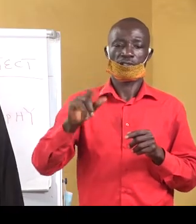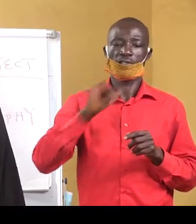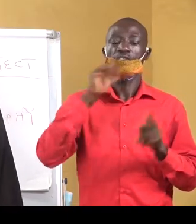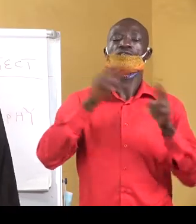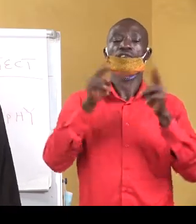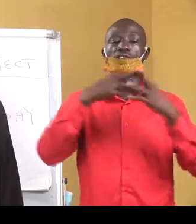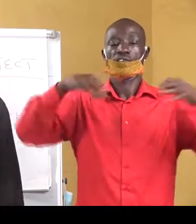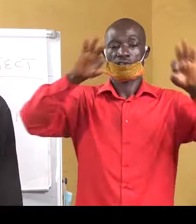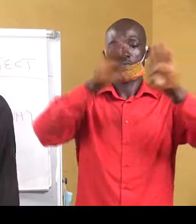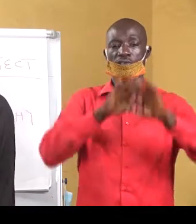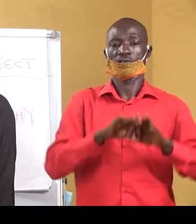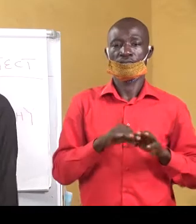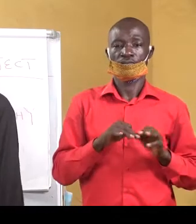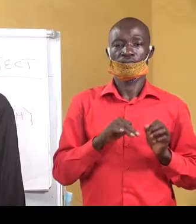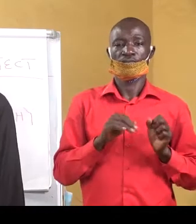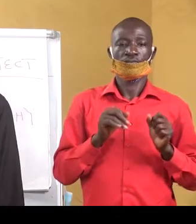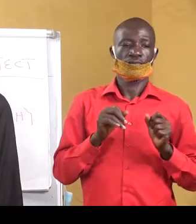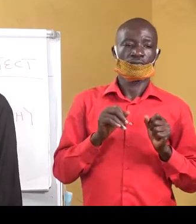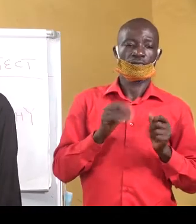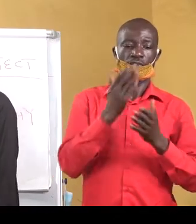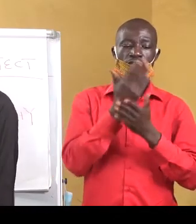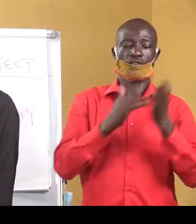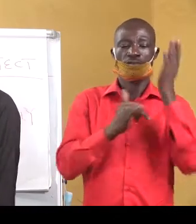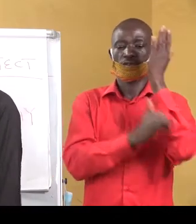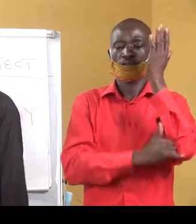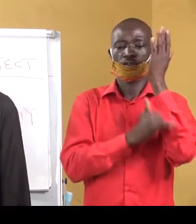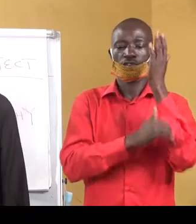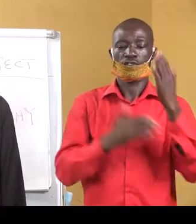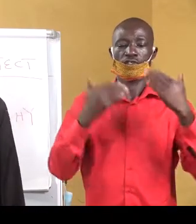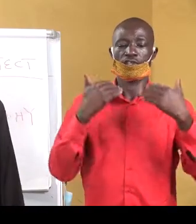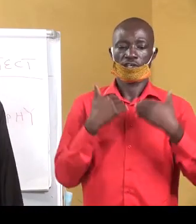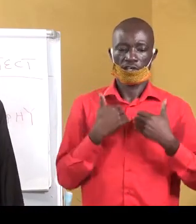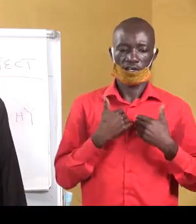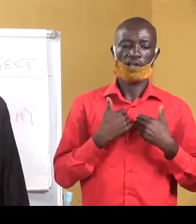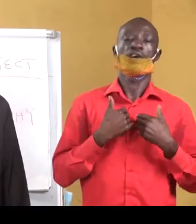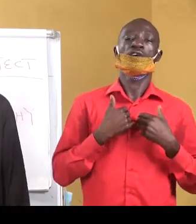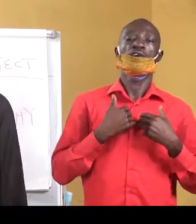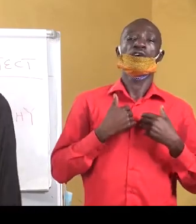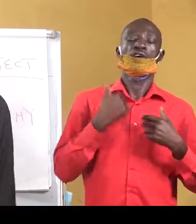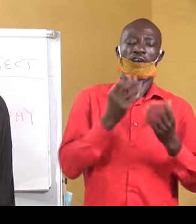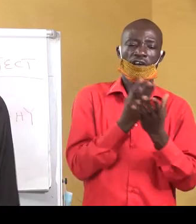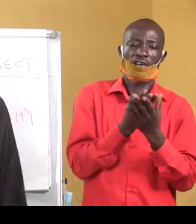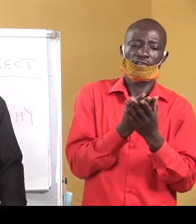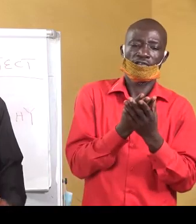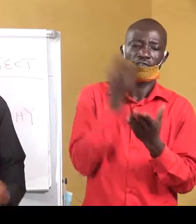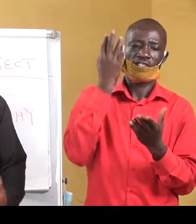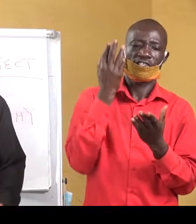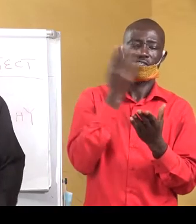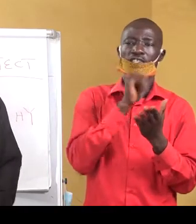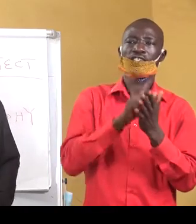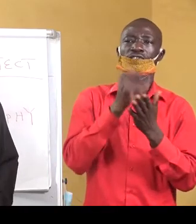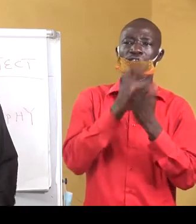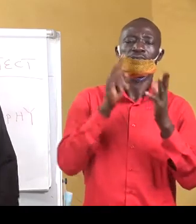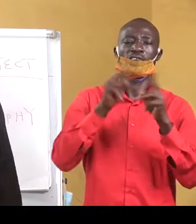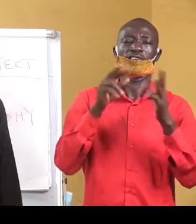very, very important. Some countries are very wealthy. Wealthy in the sense